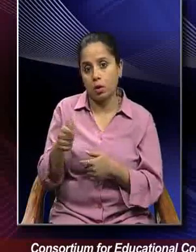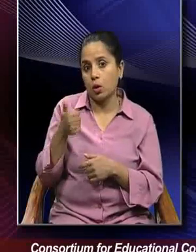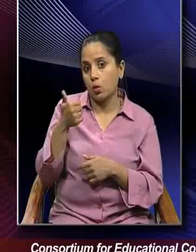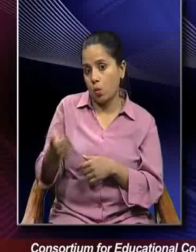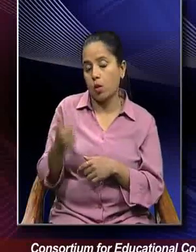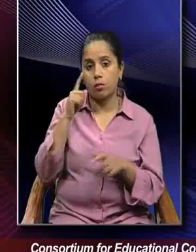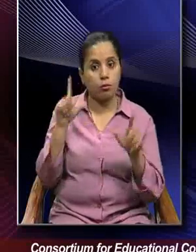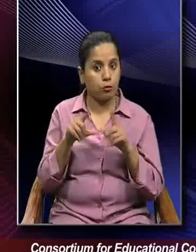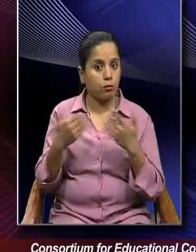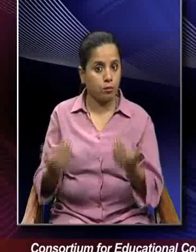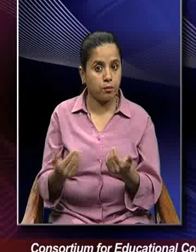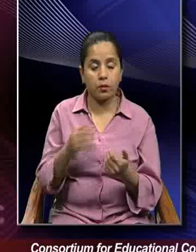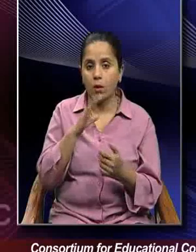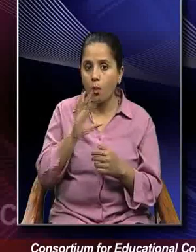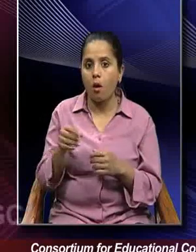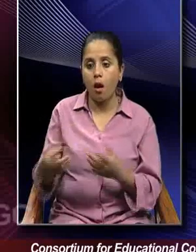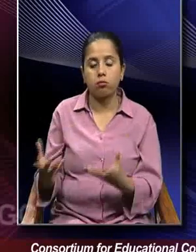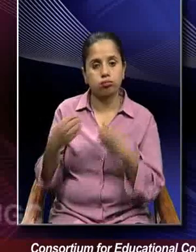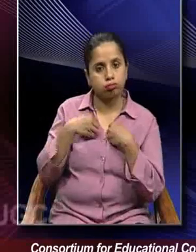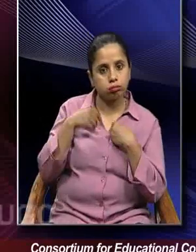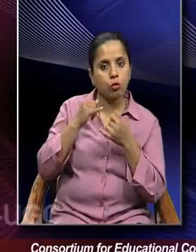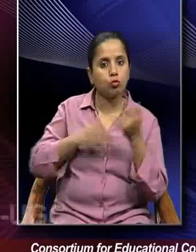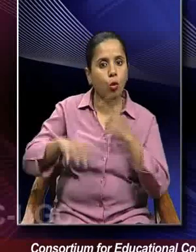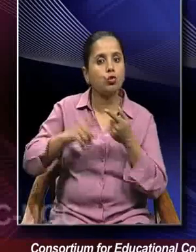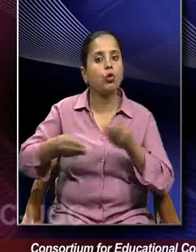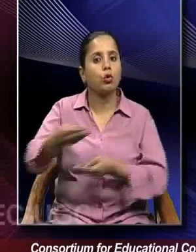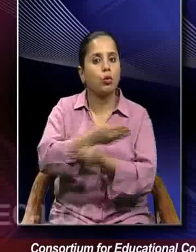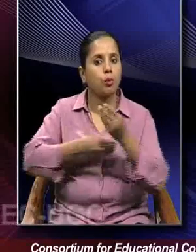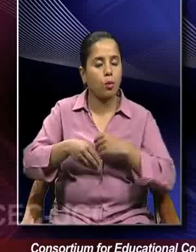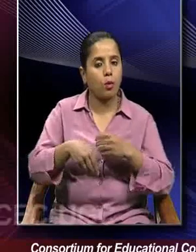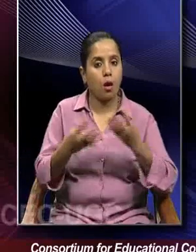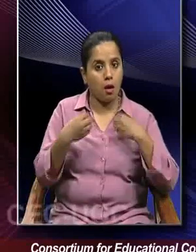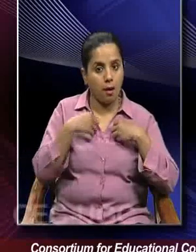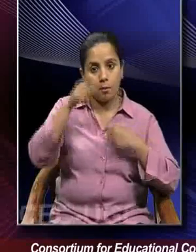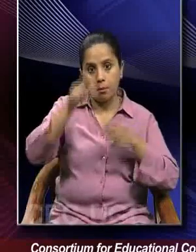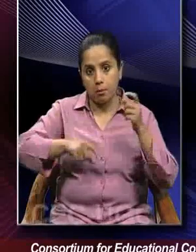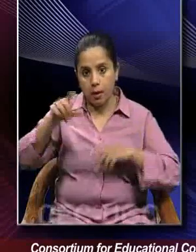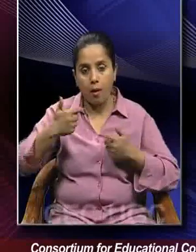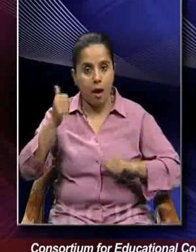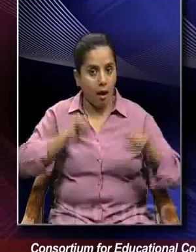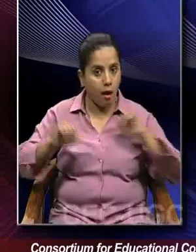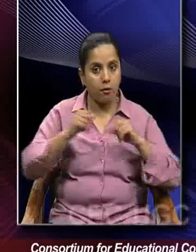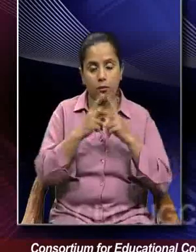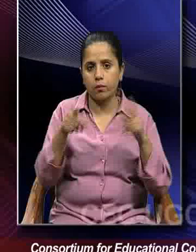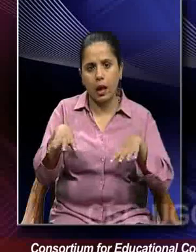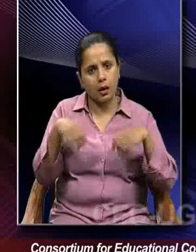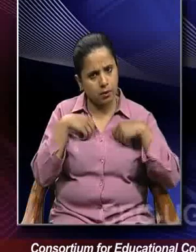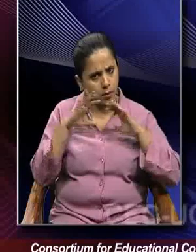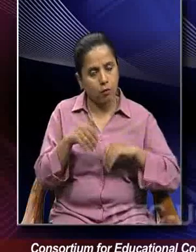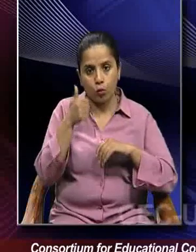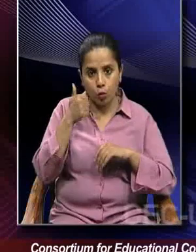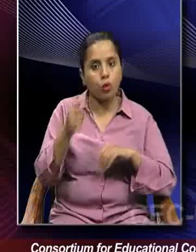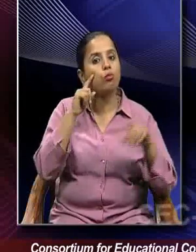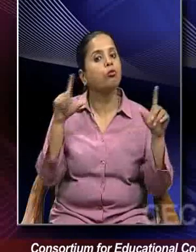evidence, actually grasping the socio-emotional context of the participant or actor is accepted as good evidence